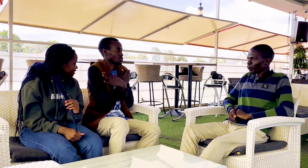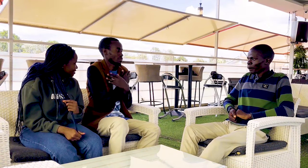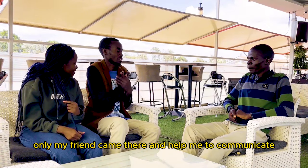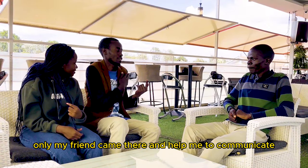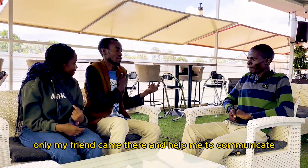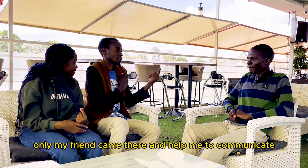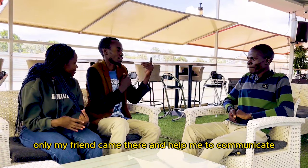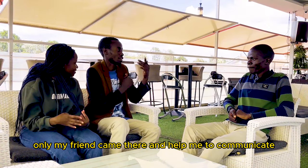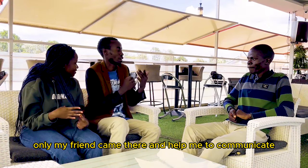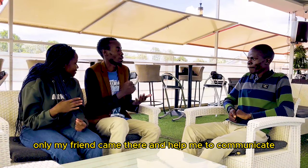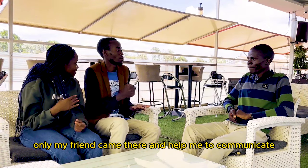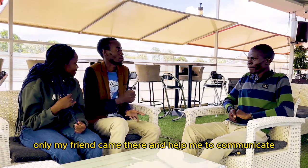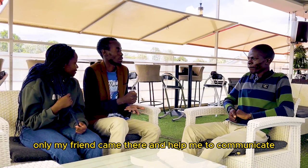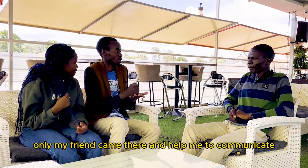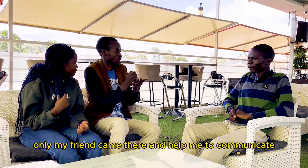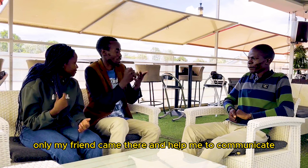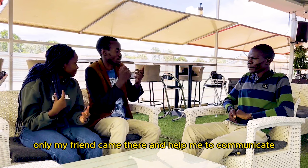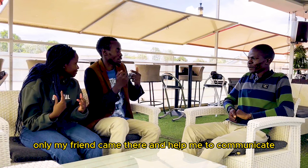Only my friend came there and helped me to communicate